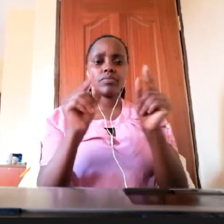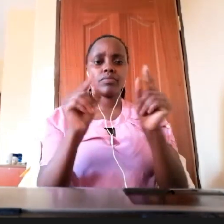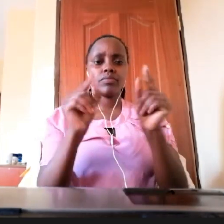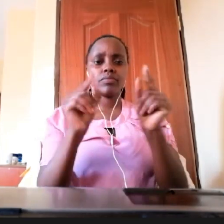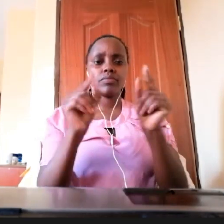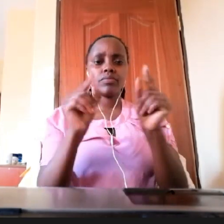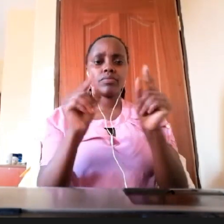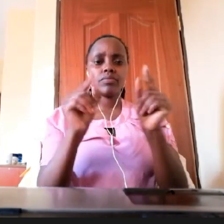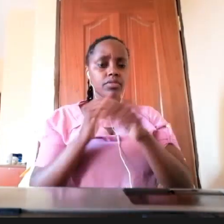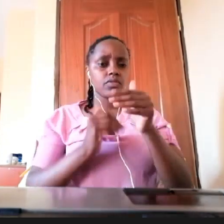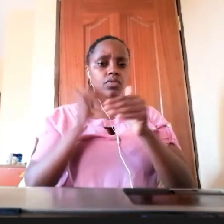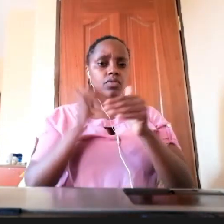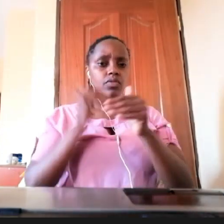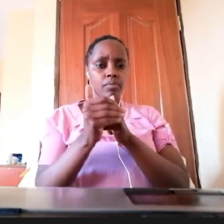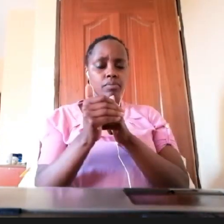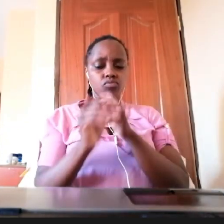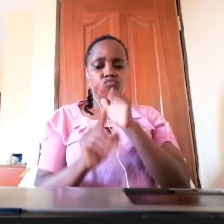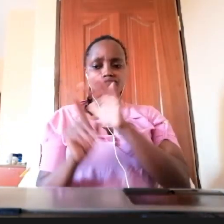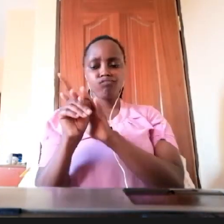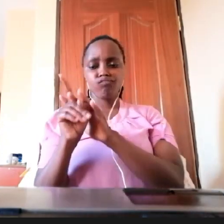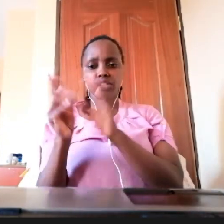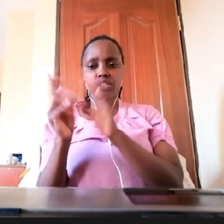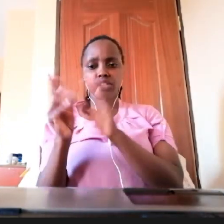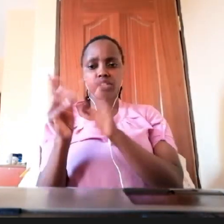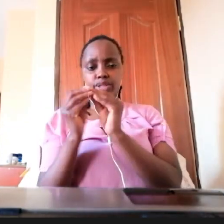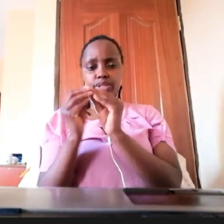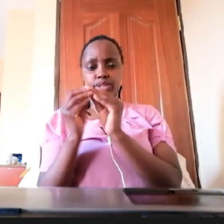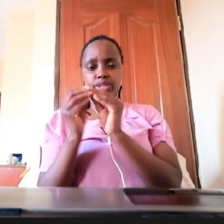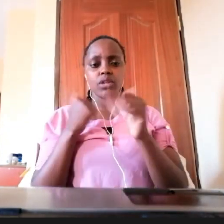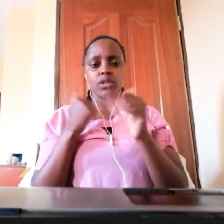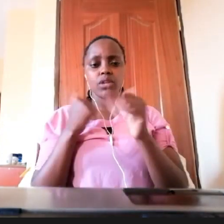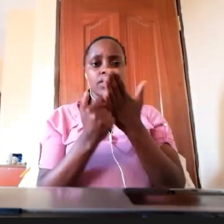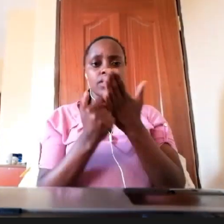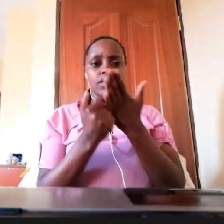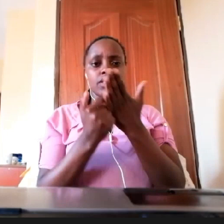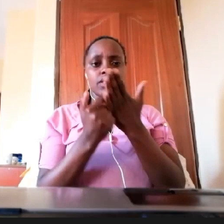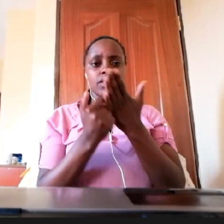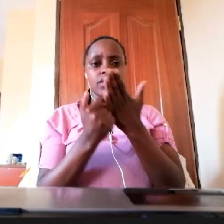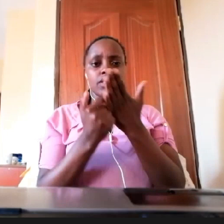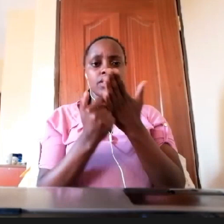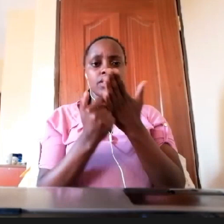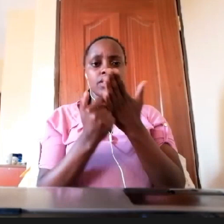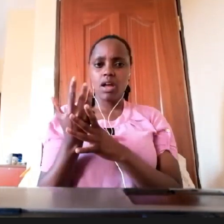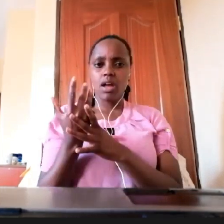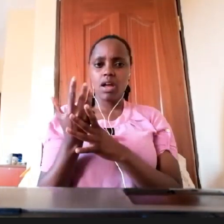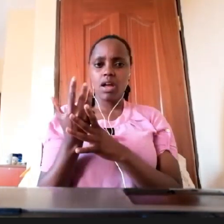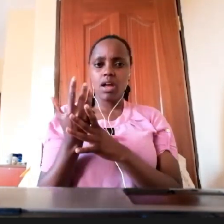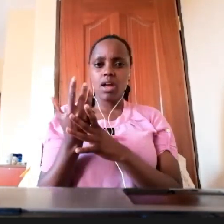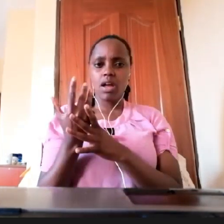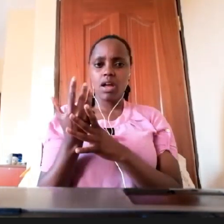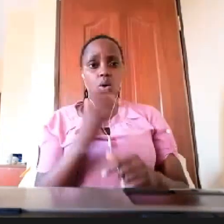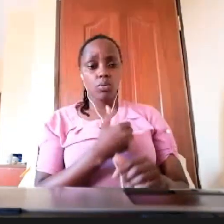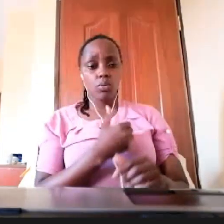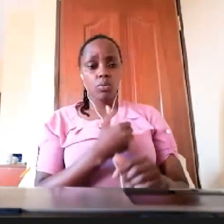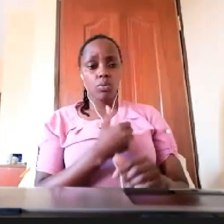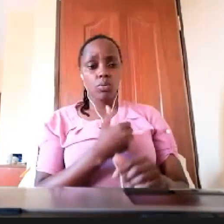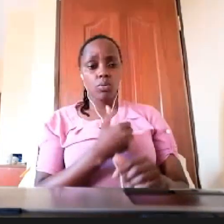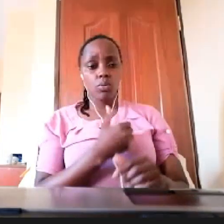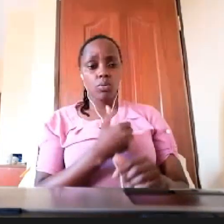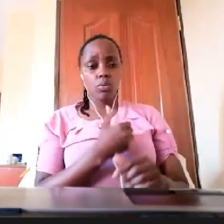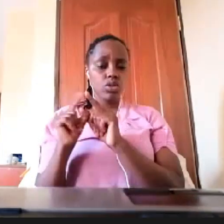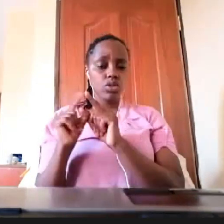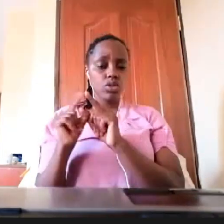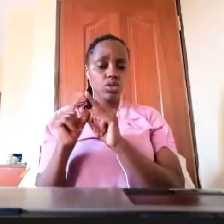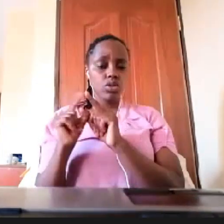And for the next upcoming session, we have a discussion to set up a working group at the committee